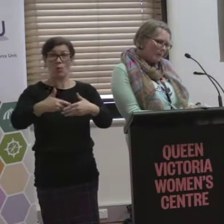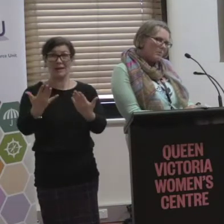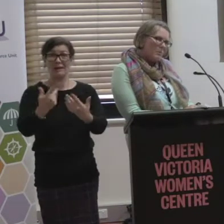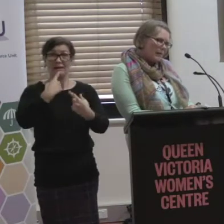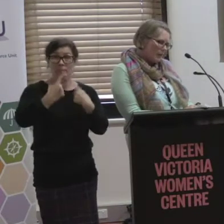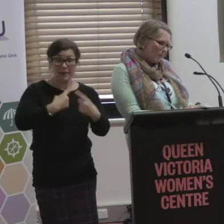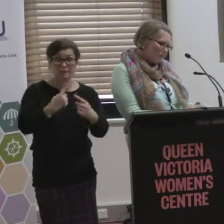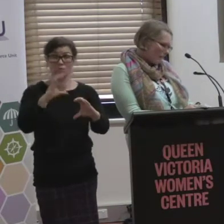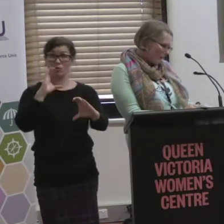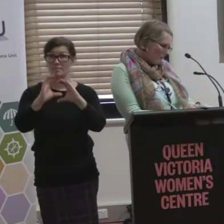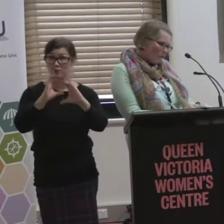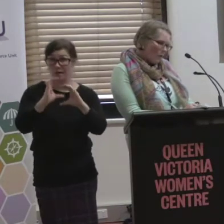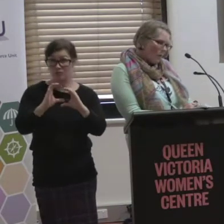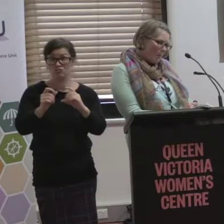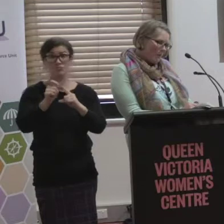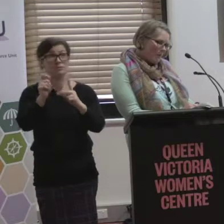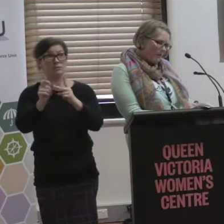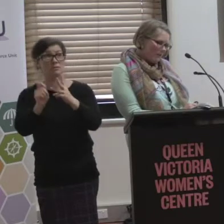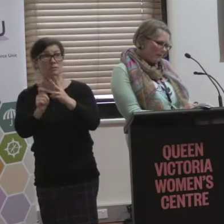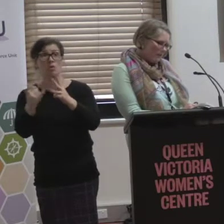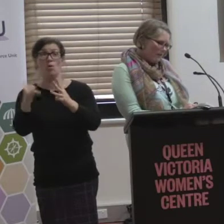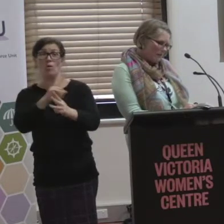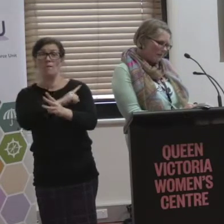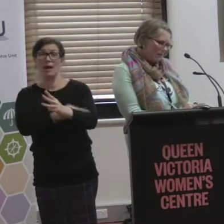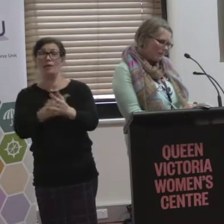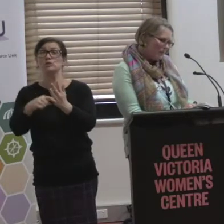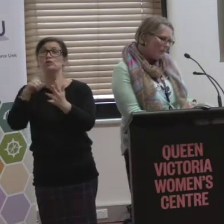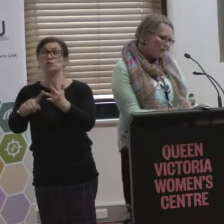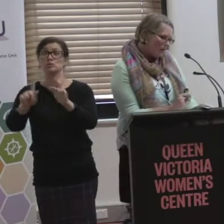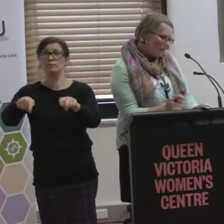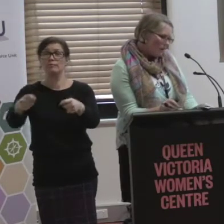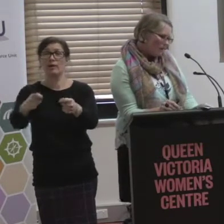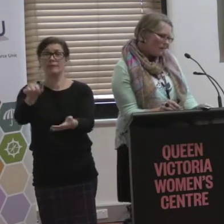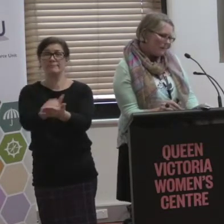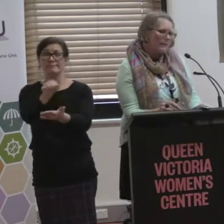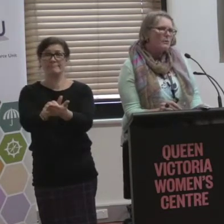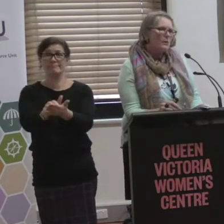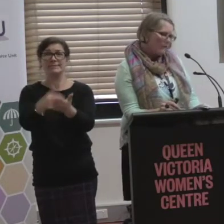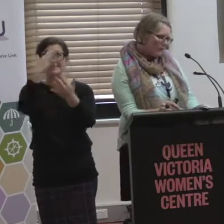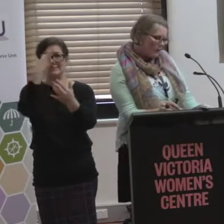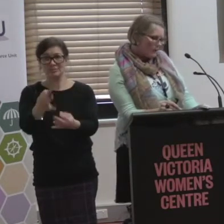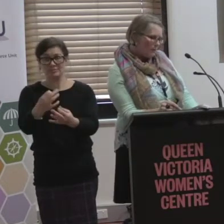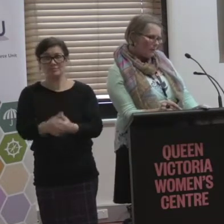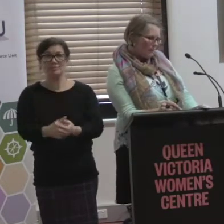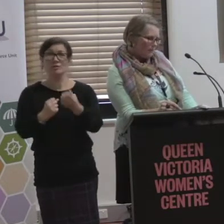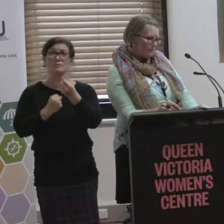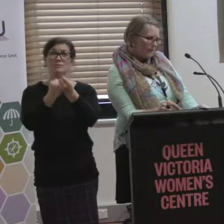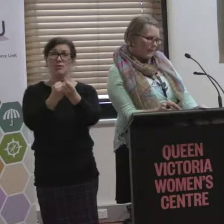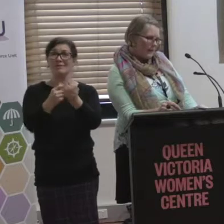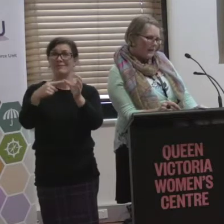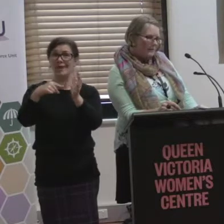power, communication power, or power to give effect to decisions. So a supportive attorney